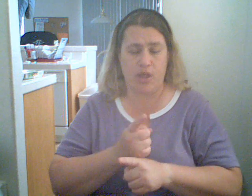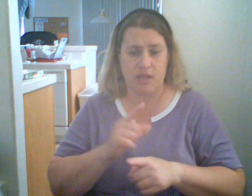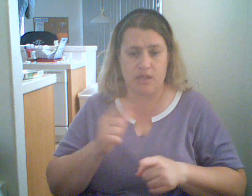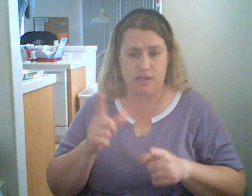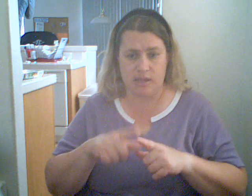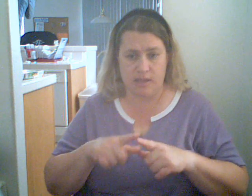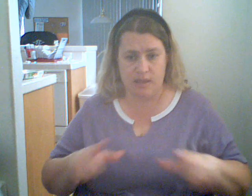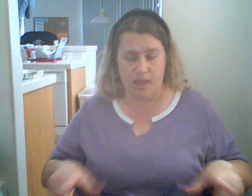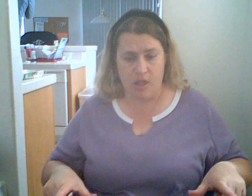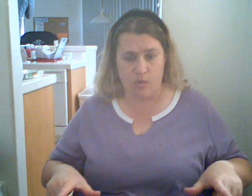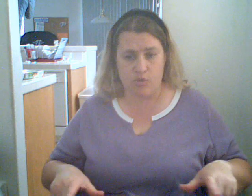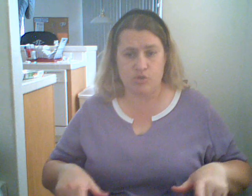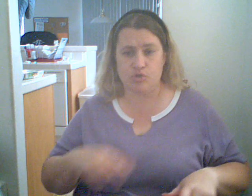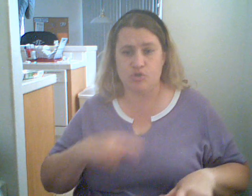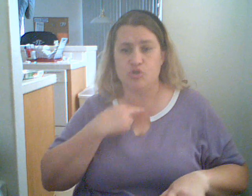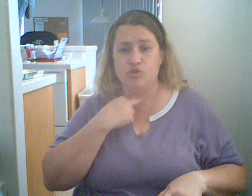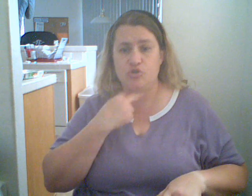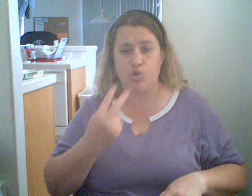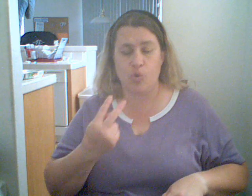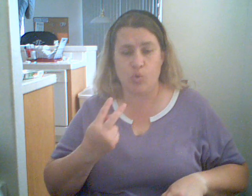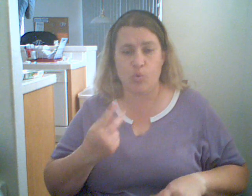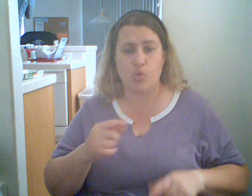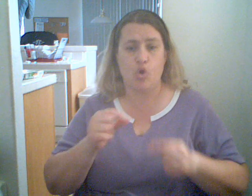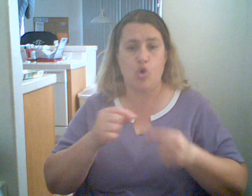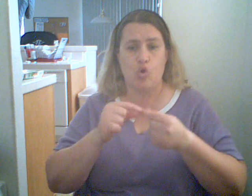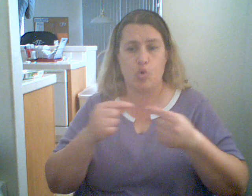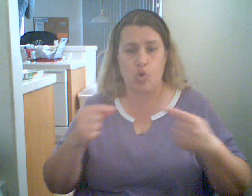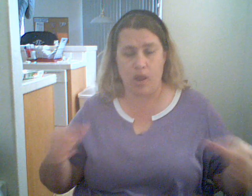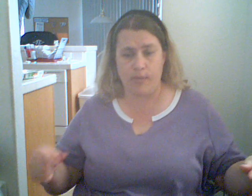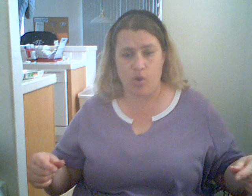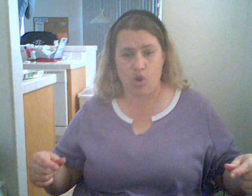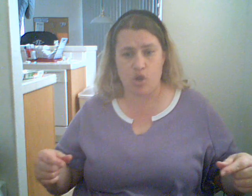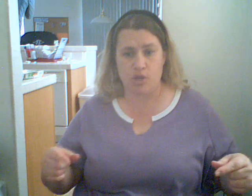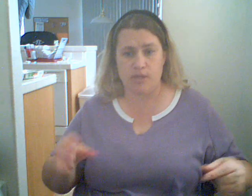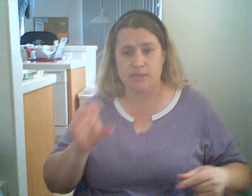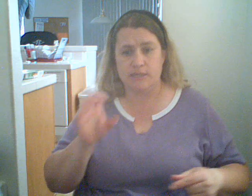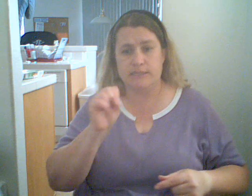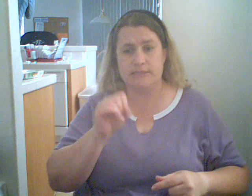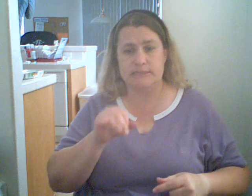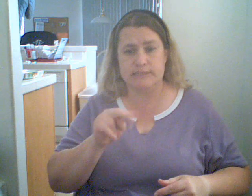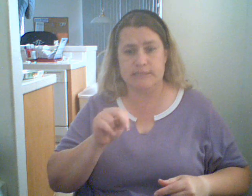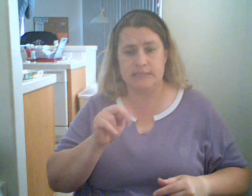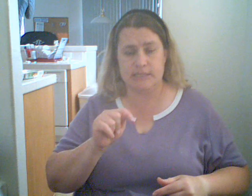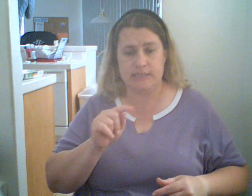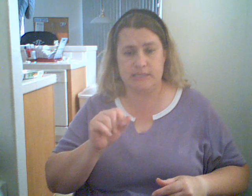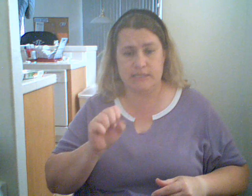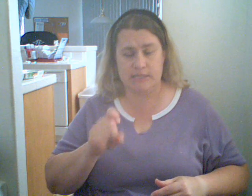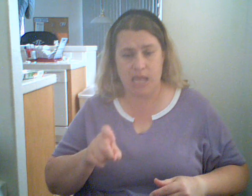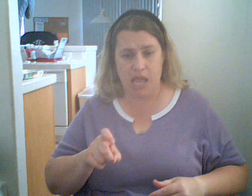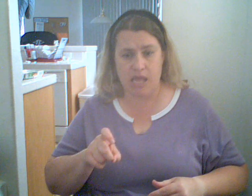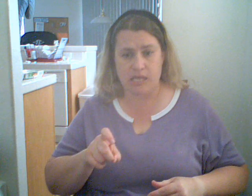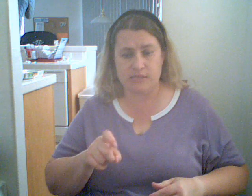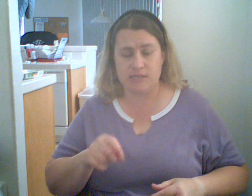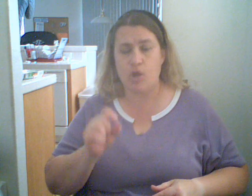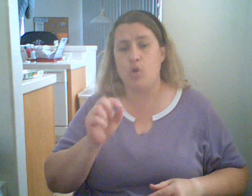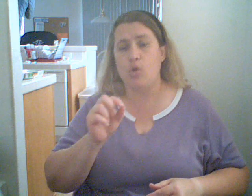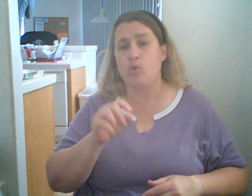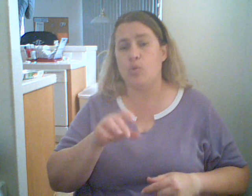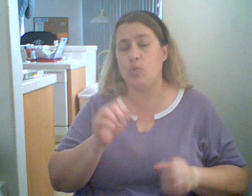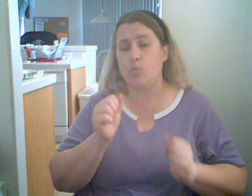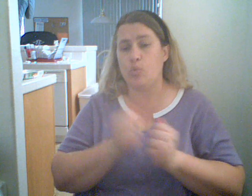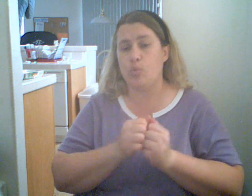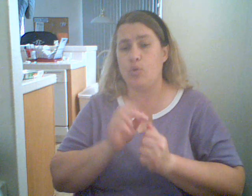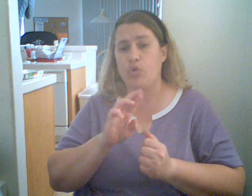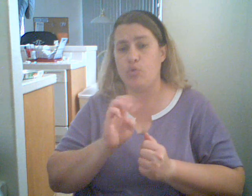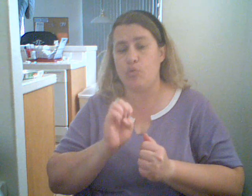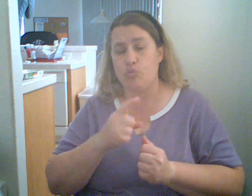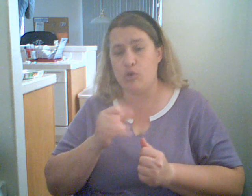tone, grammar, and syntax with appropriate use of register, pausing,